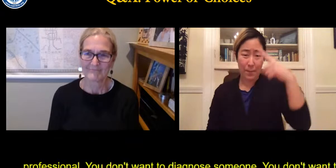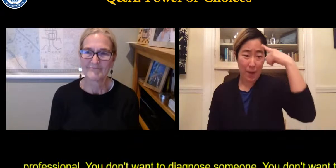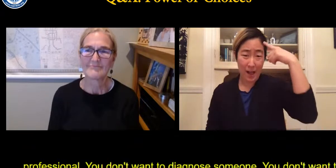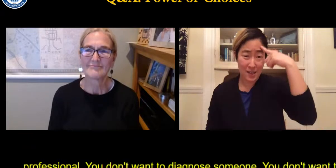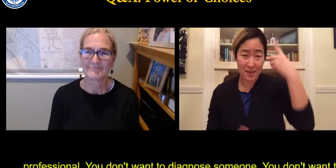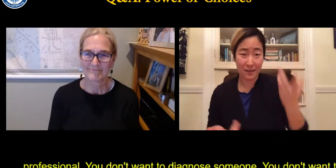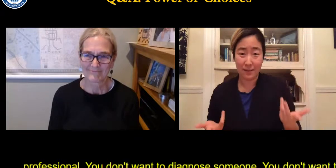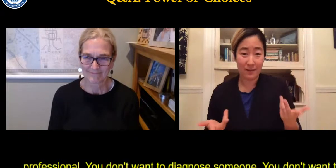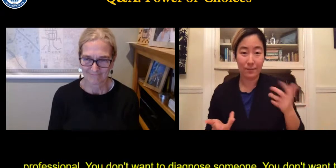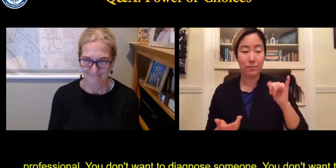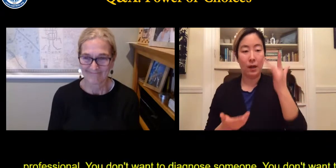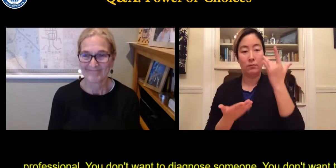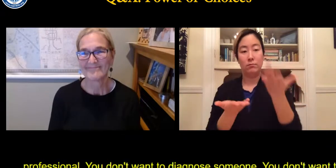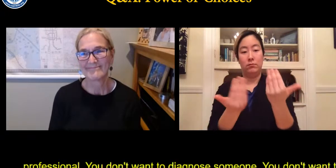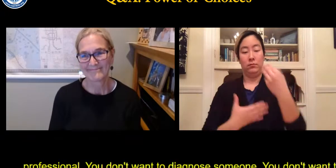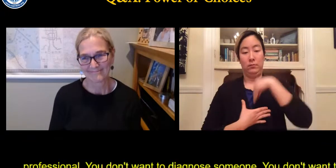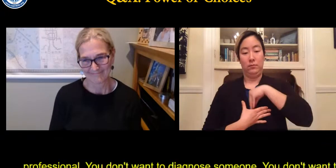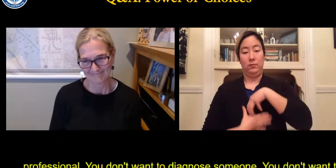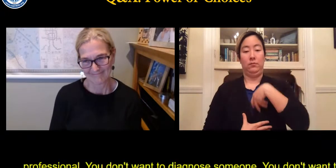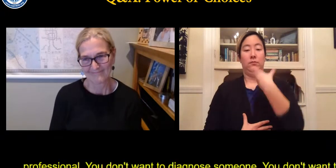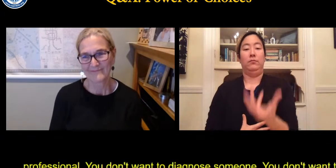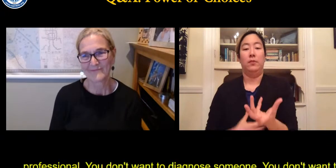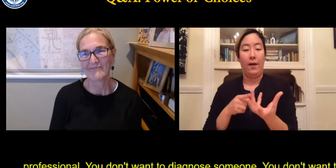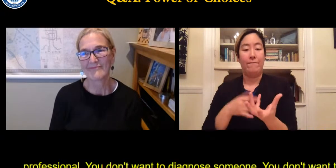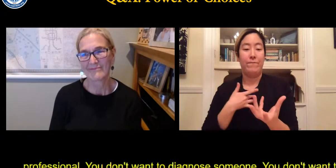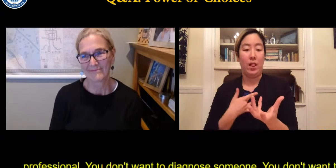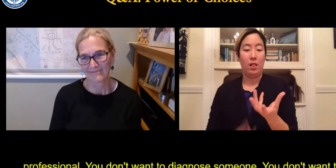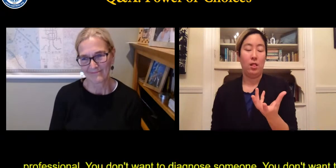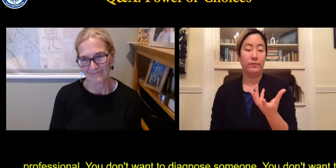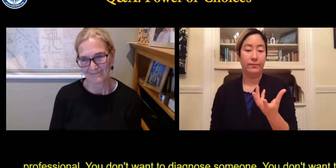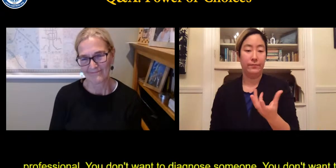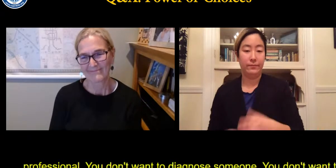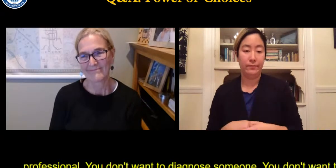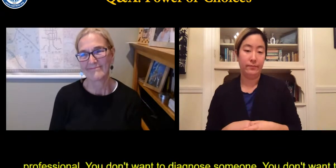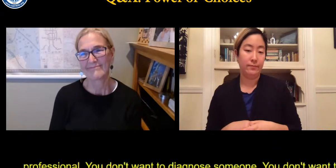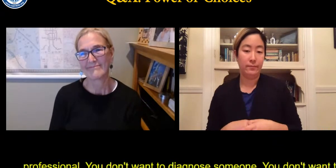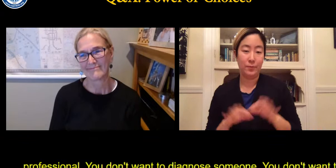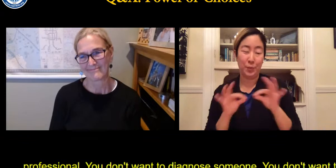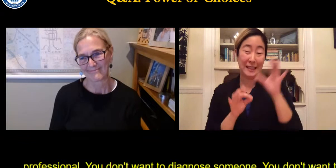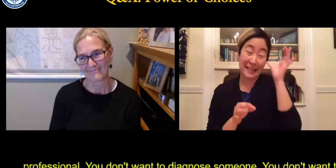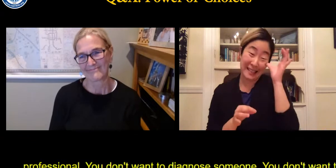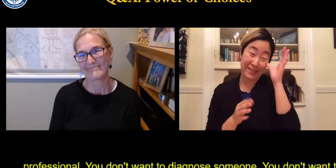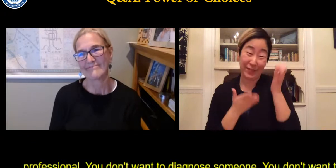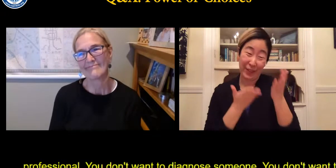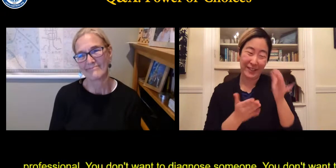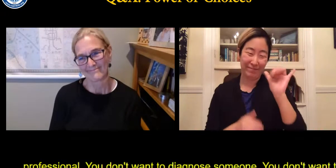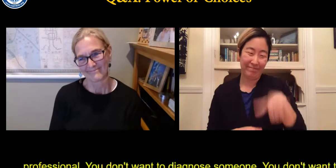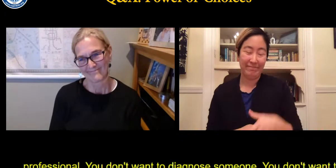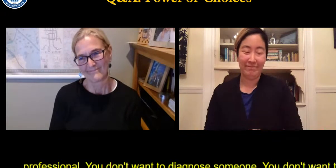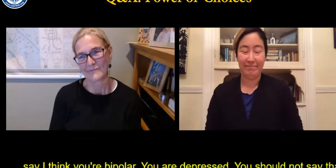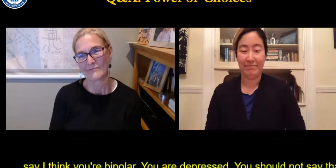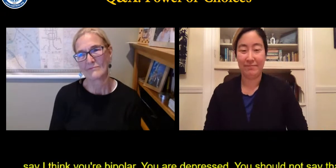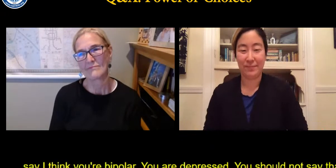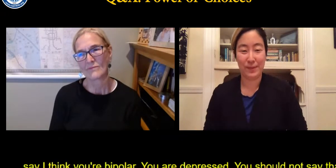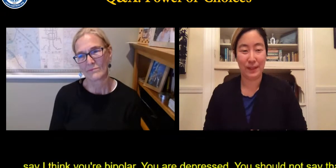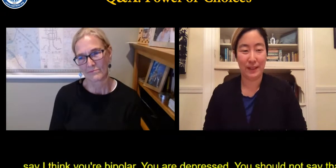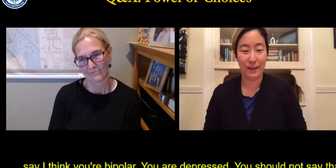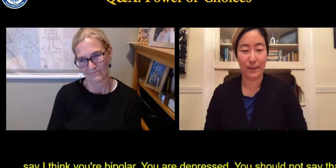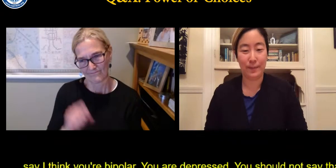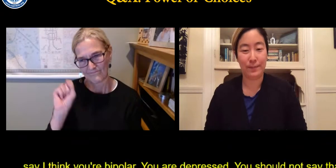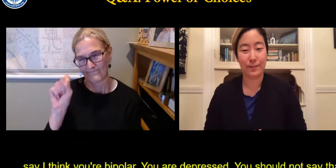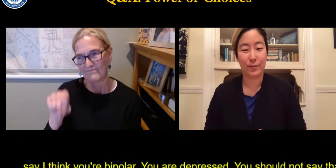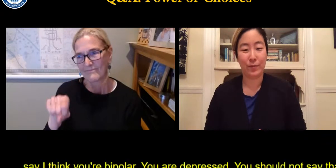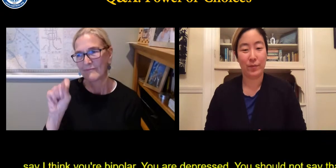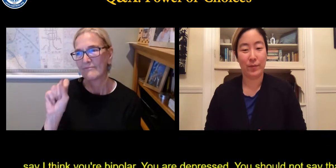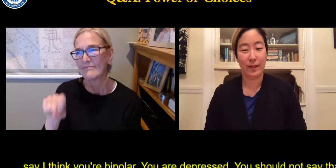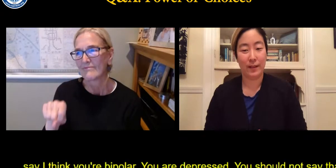and recognizes mental health and that it's important. We cannot read anyone's mind. Therefore, we have to ask them